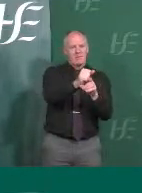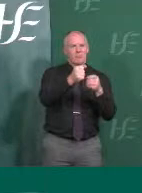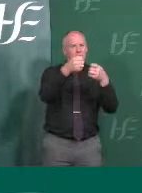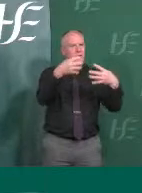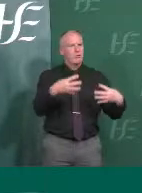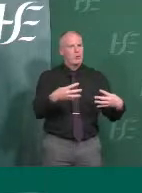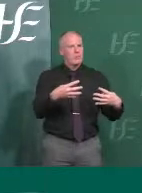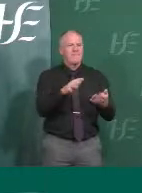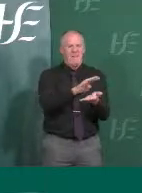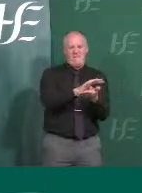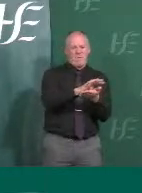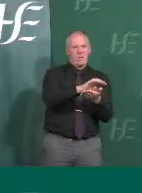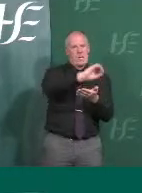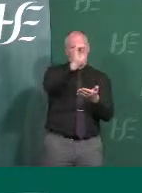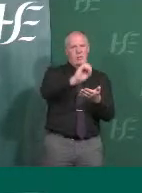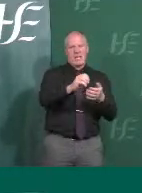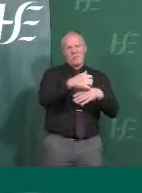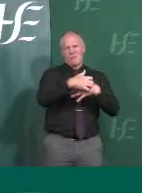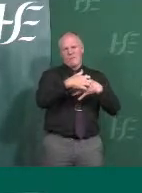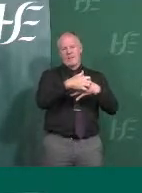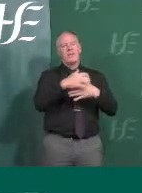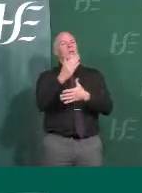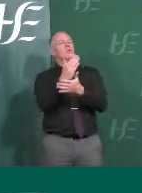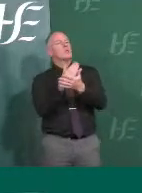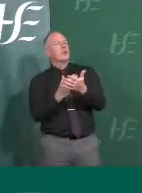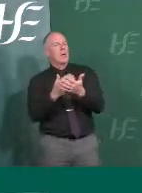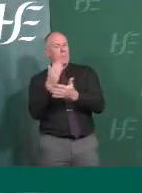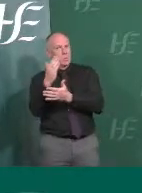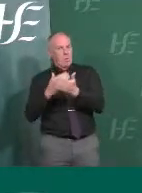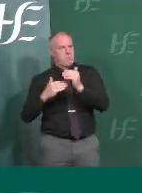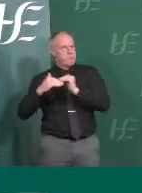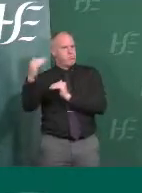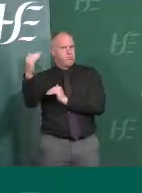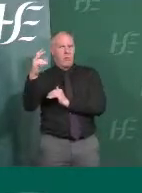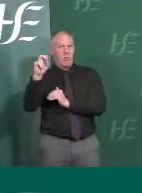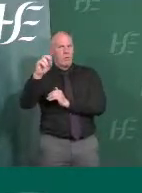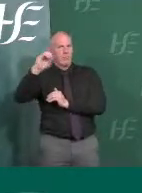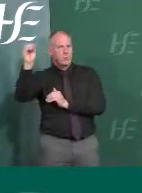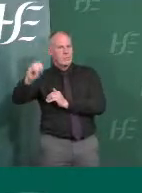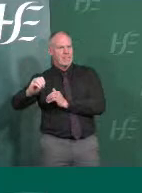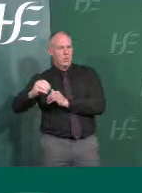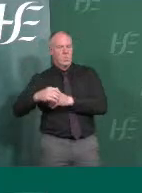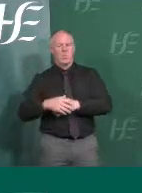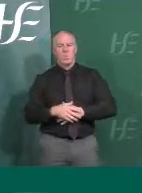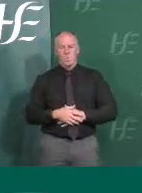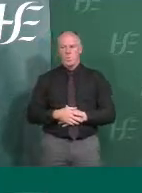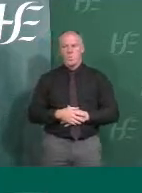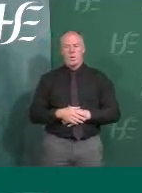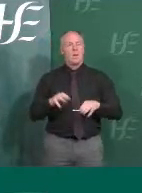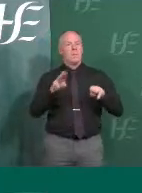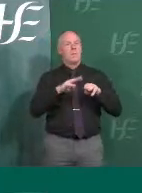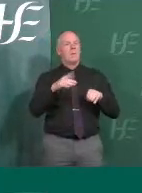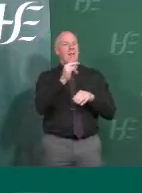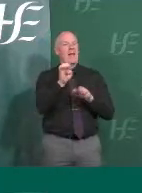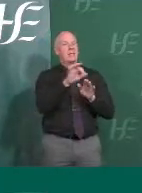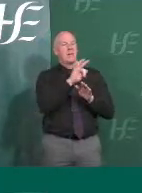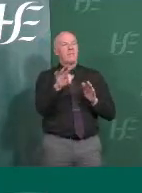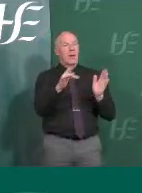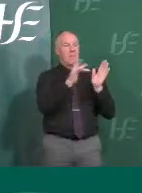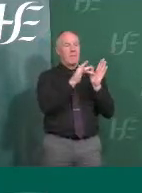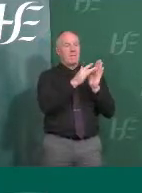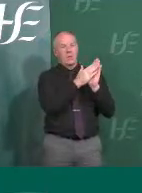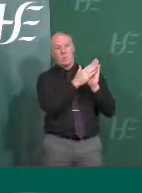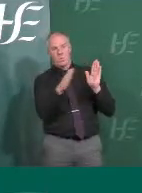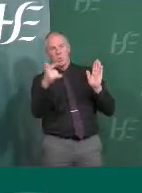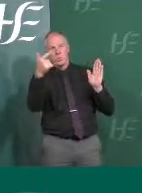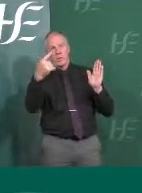site stand at 14%, with some sites reaching in excess of 30%. People aged between 15 and